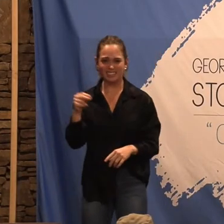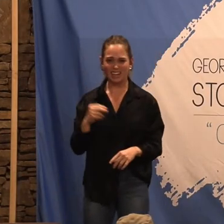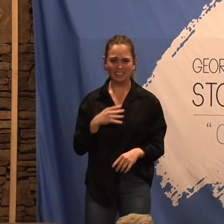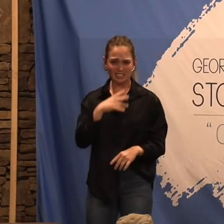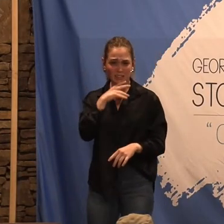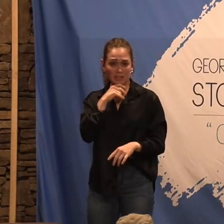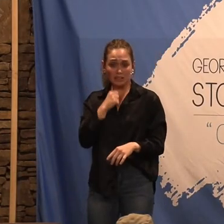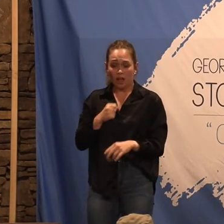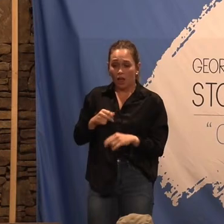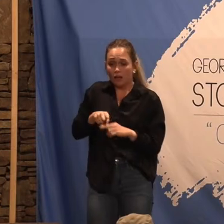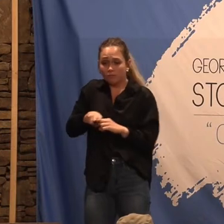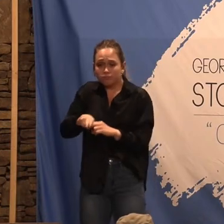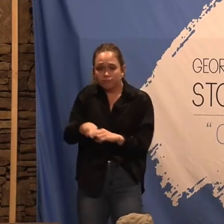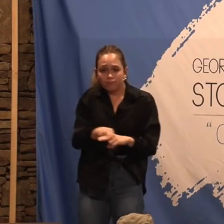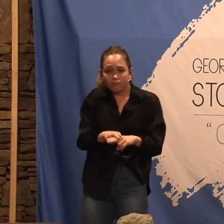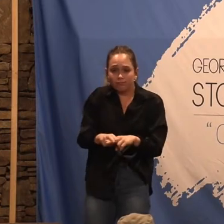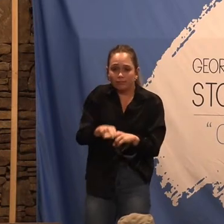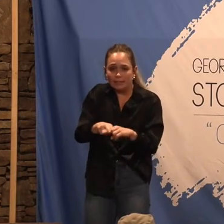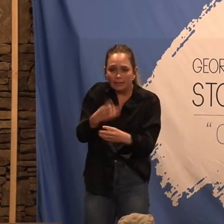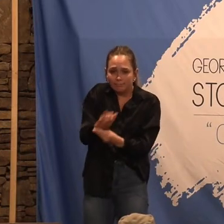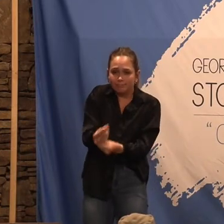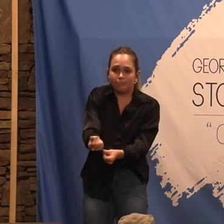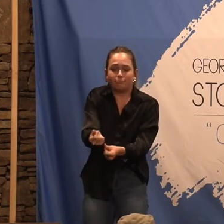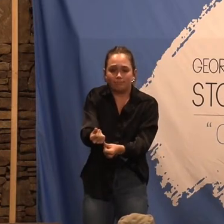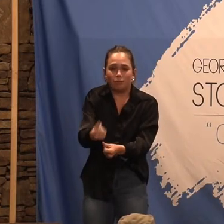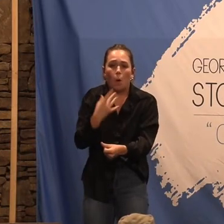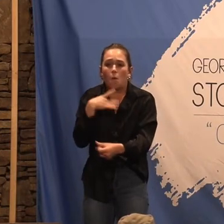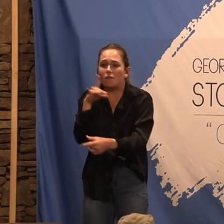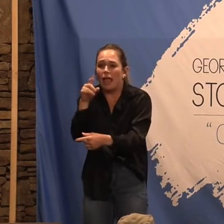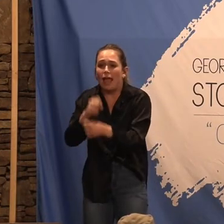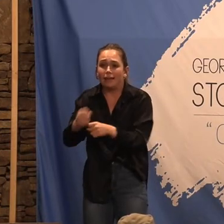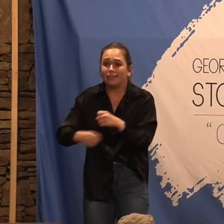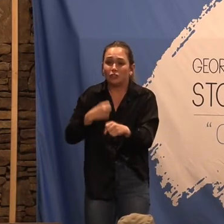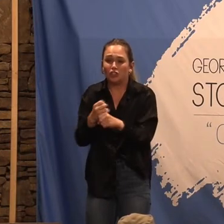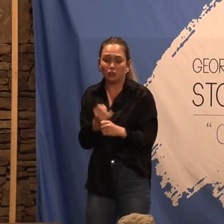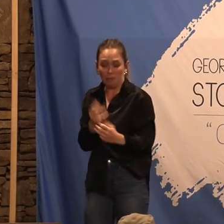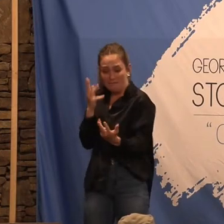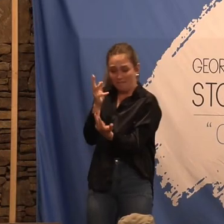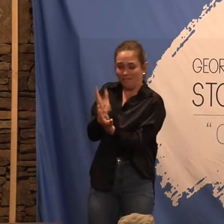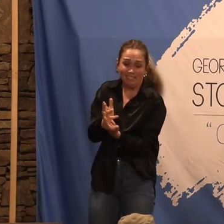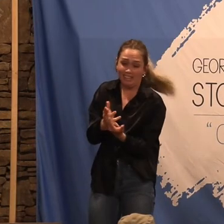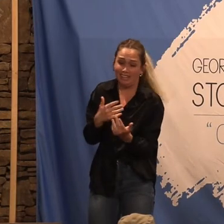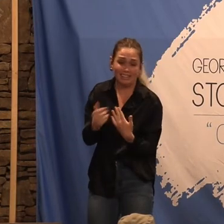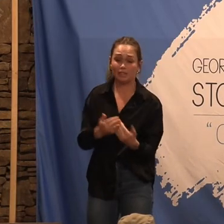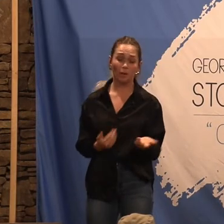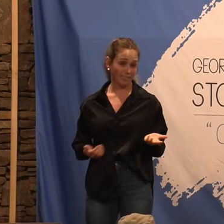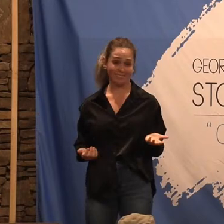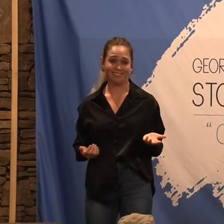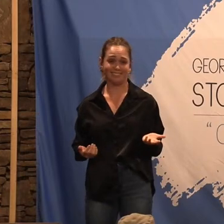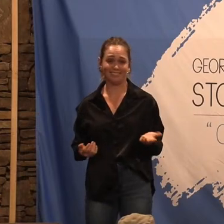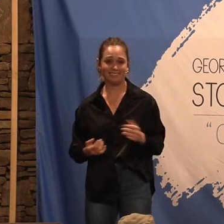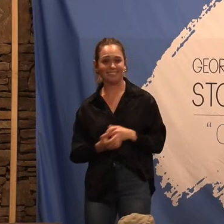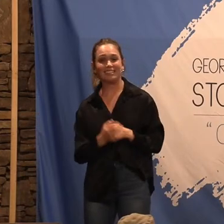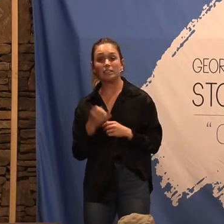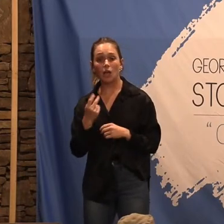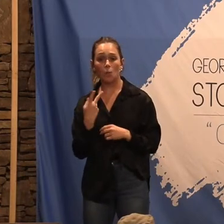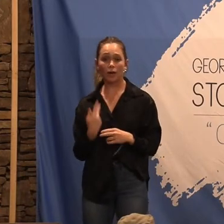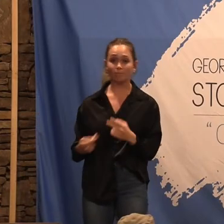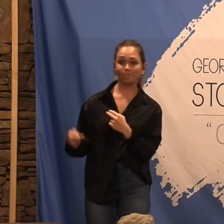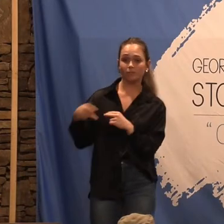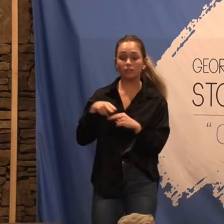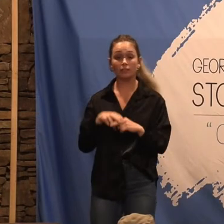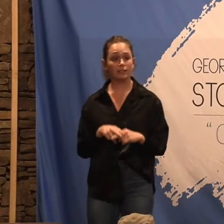butt had worn two grooves in it over 80 years, and your butt wouldn't fit in it anyway. So we got in there and sit